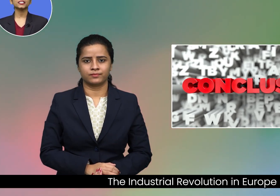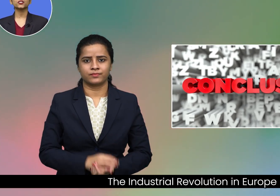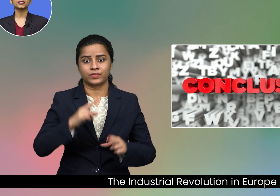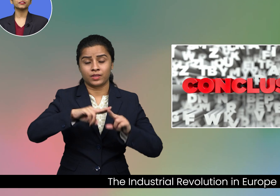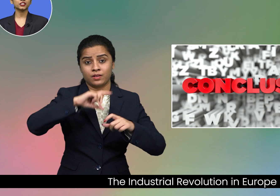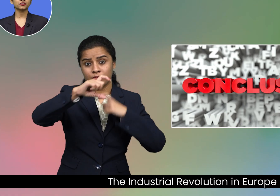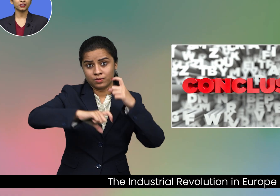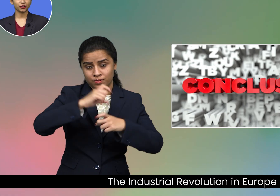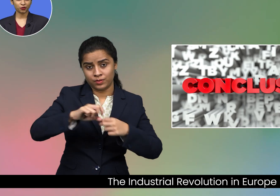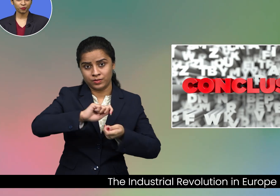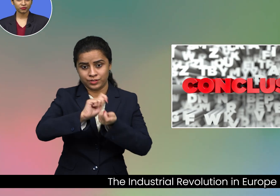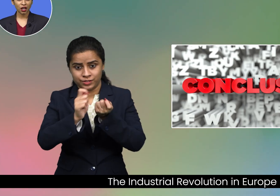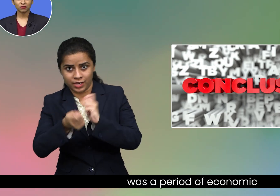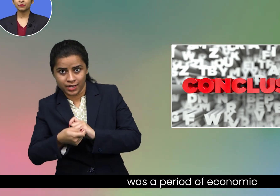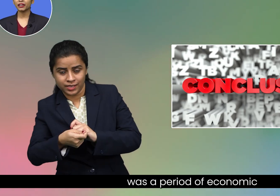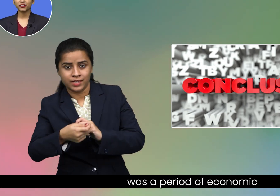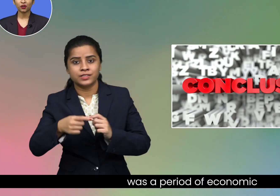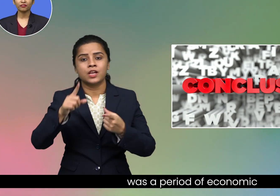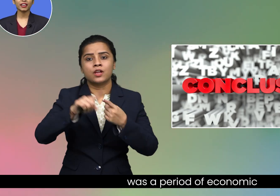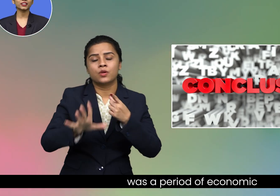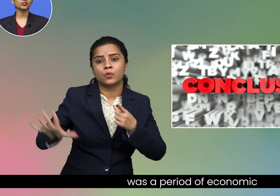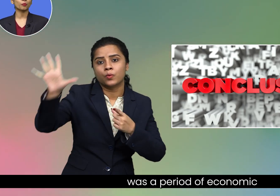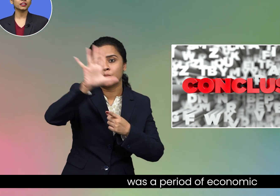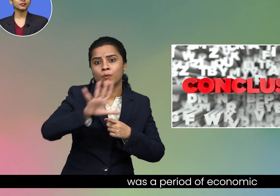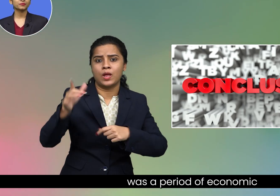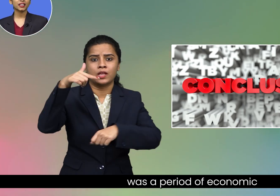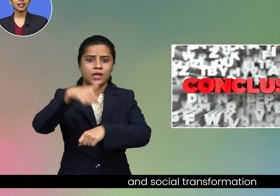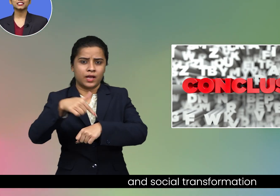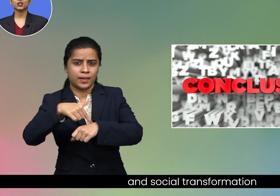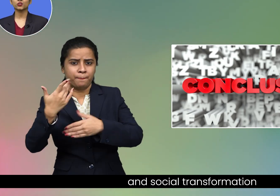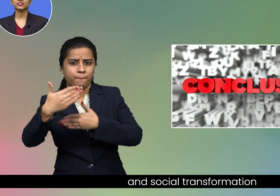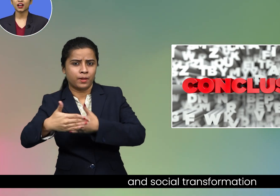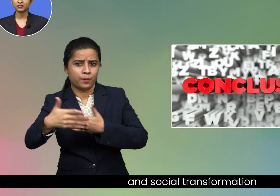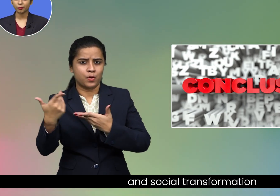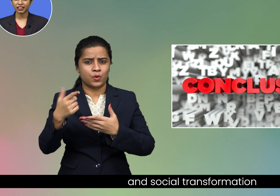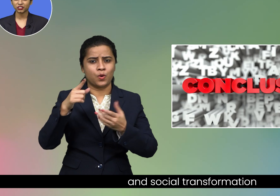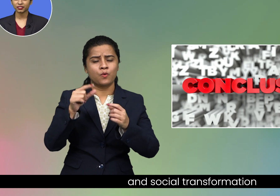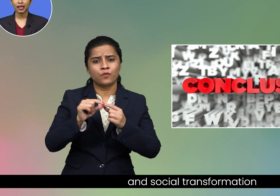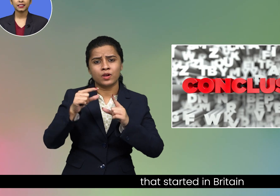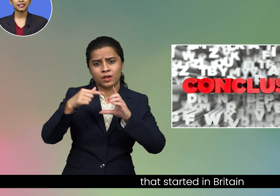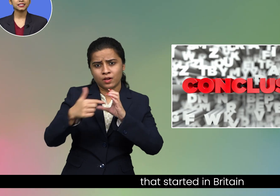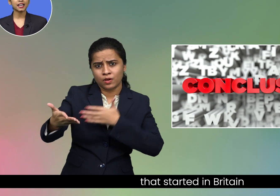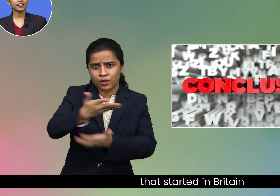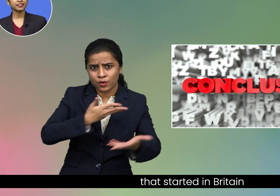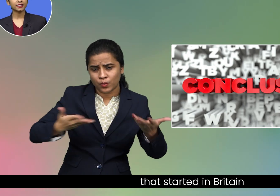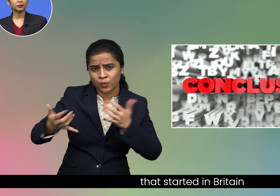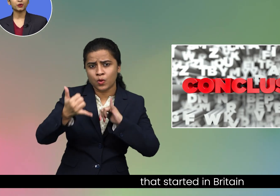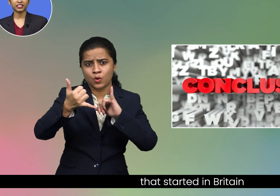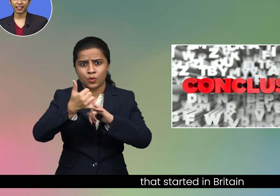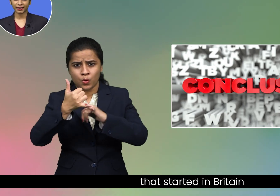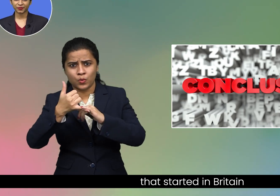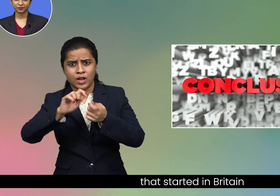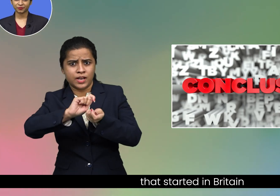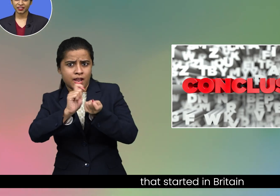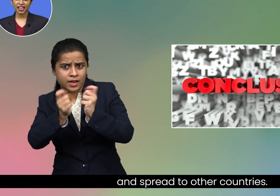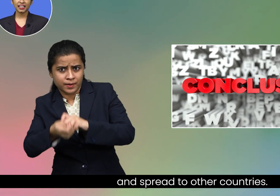the Industrial Revolution in Europe was a period of economic and social transformation that started in